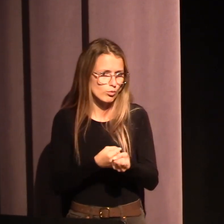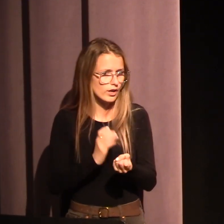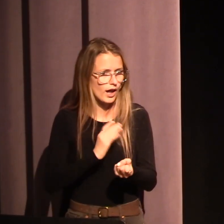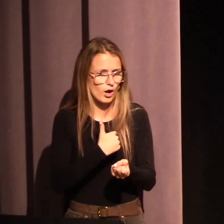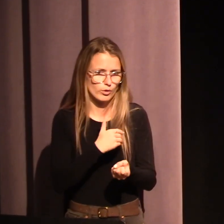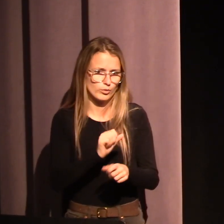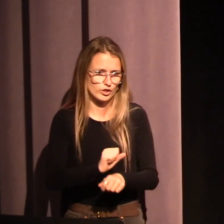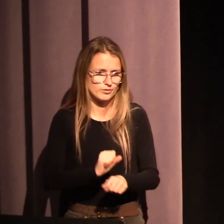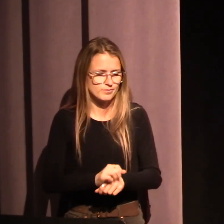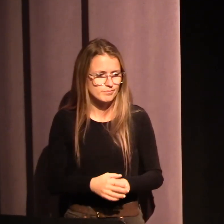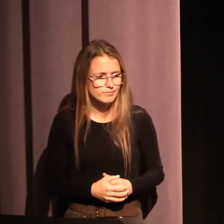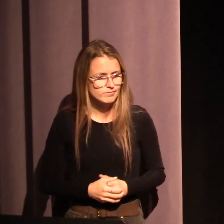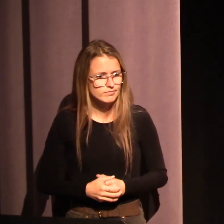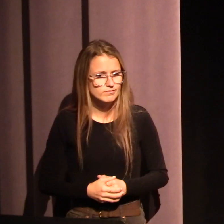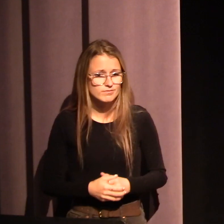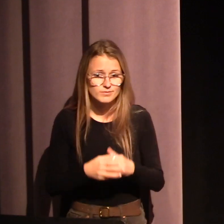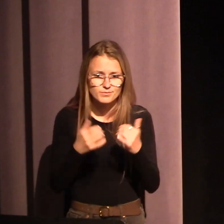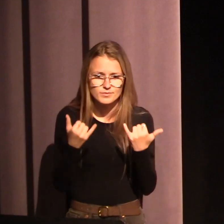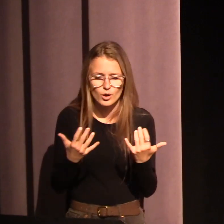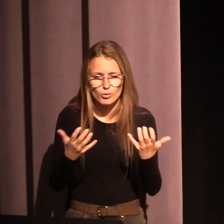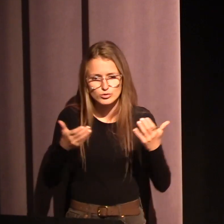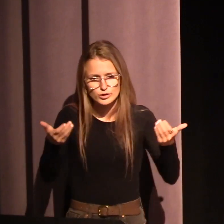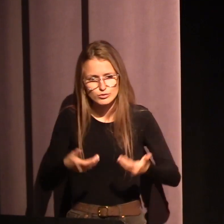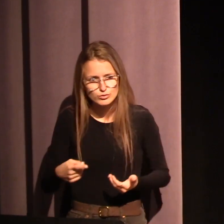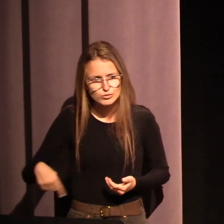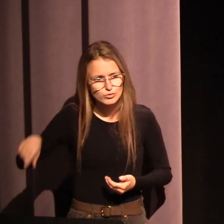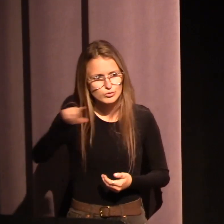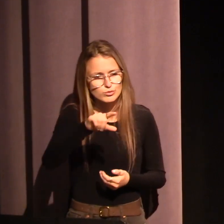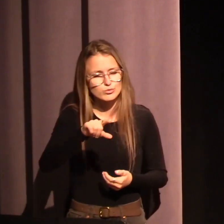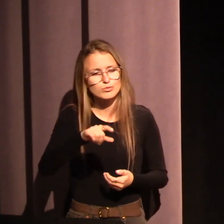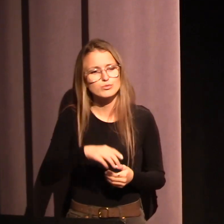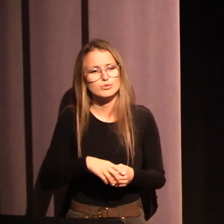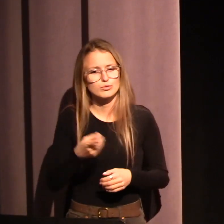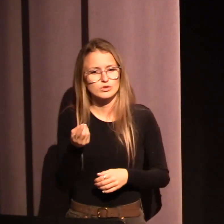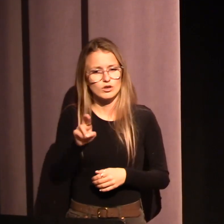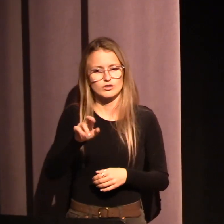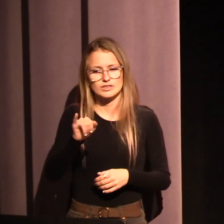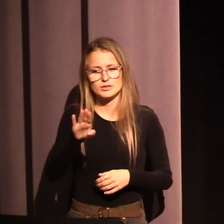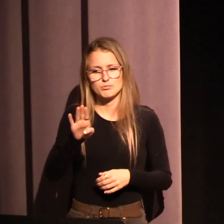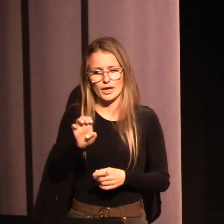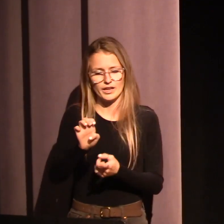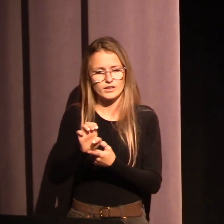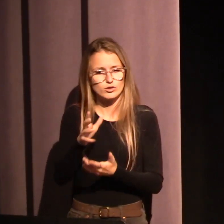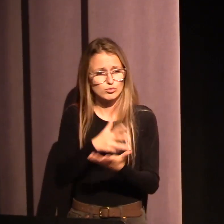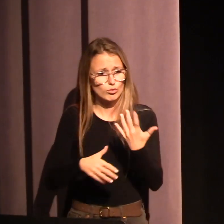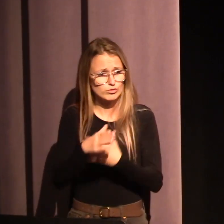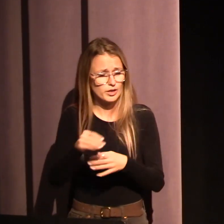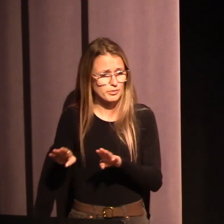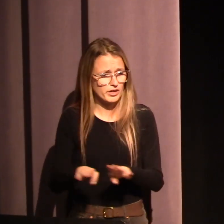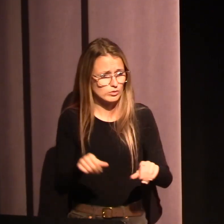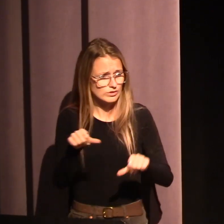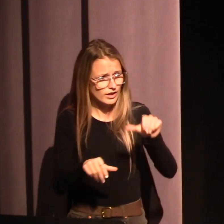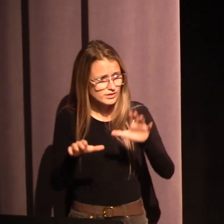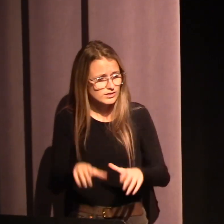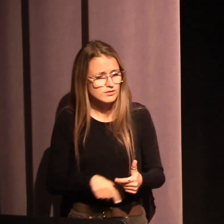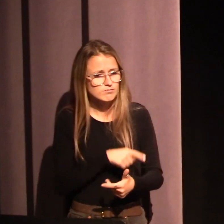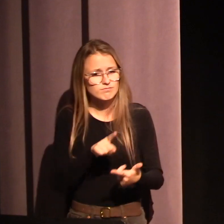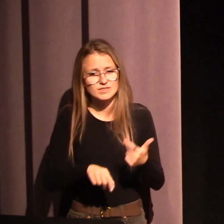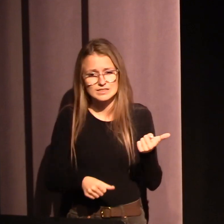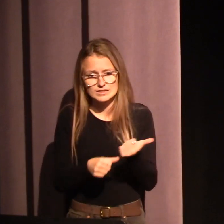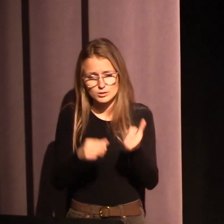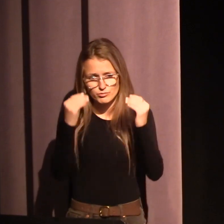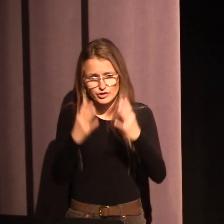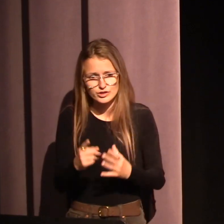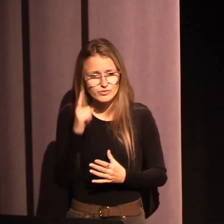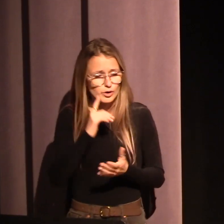And now, I'd like to introduce you to Dr. Chidinma Ibe, a social and behavioral scientist, assistant professor of